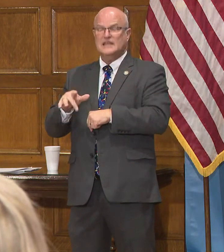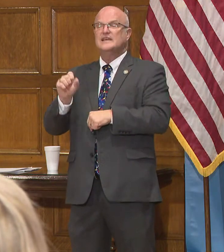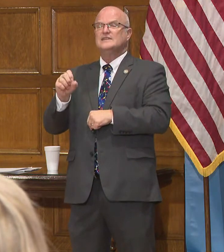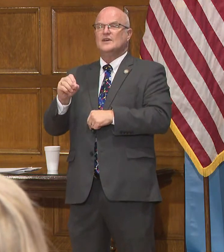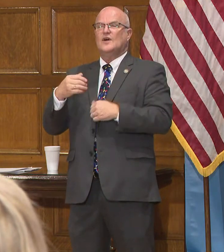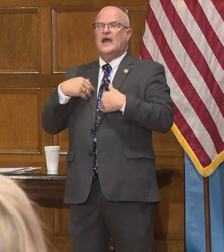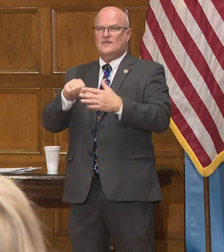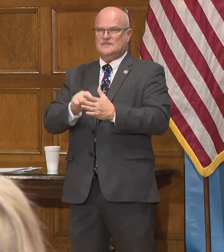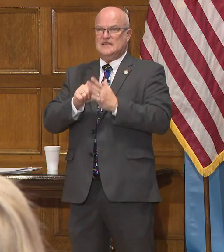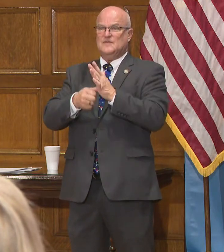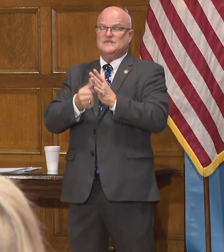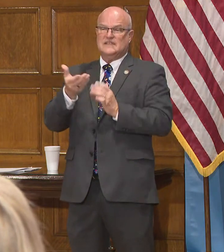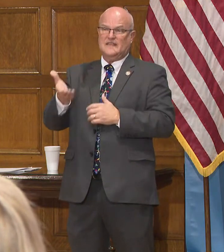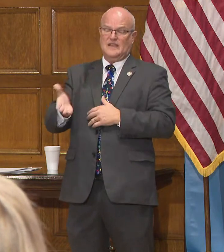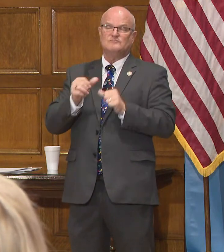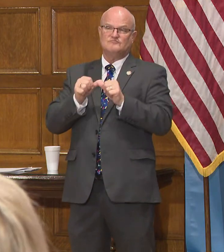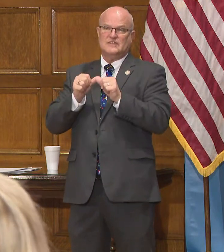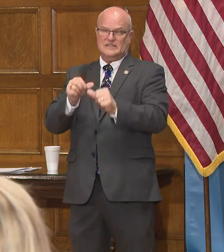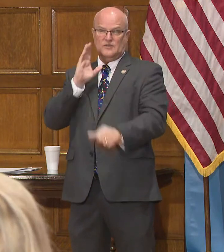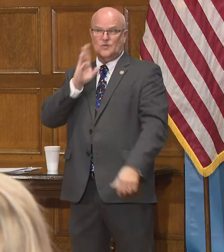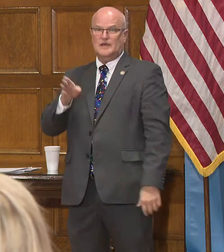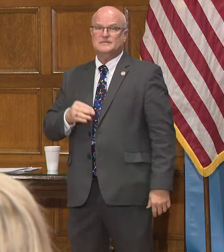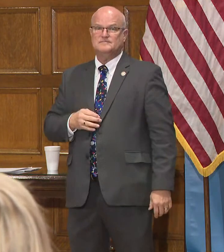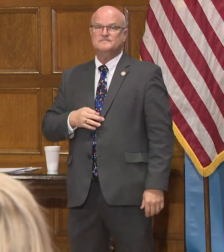there is an emphasis there, and that will continue.